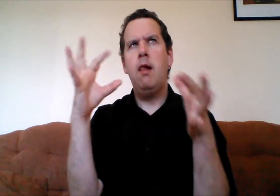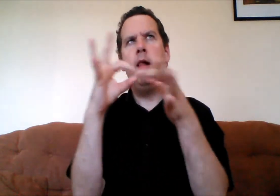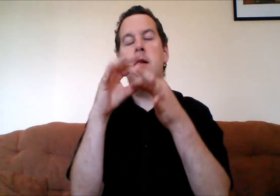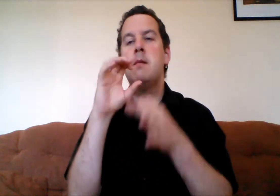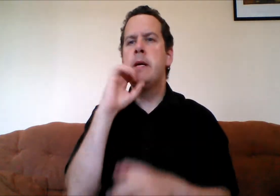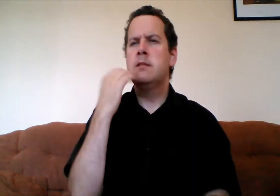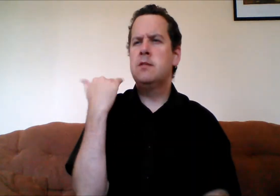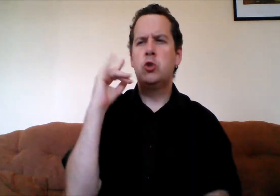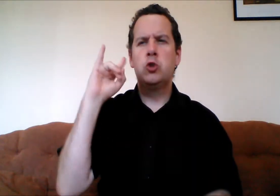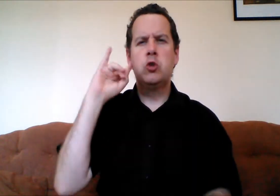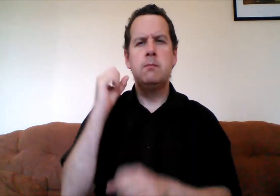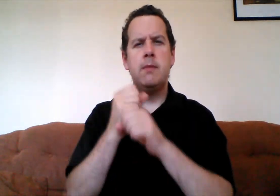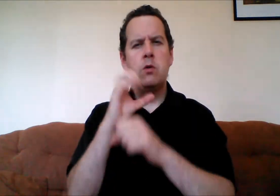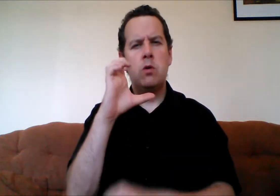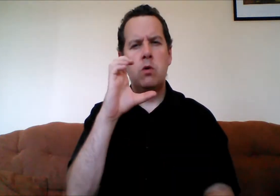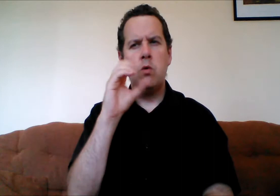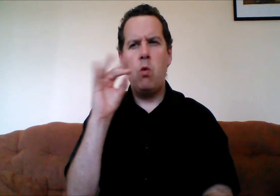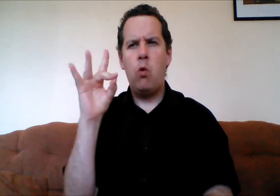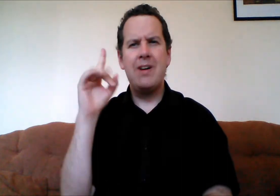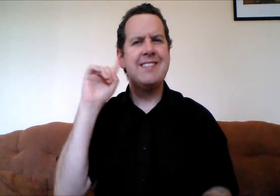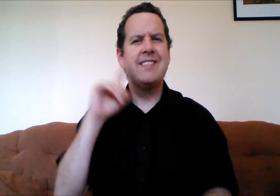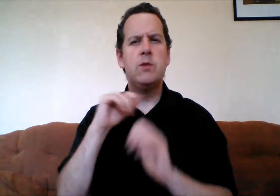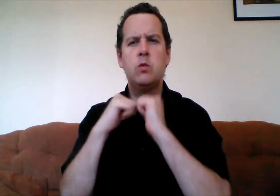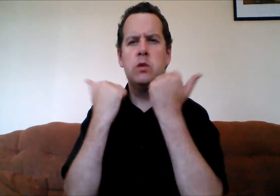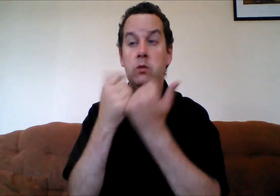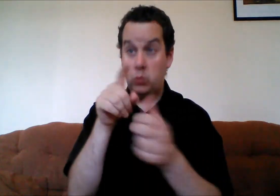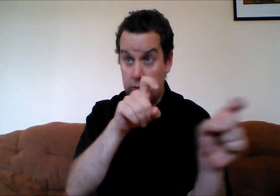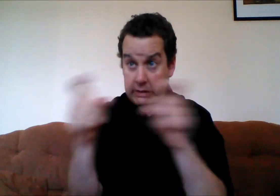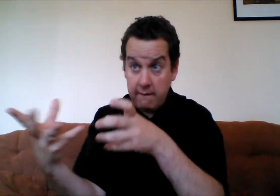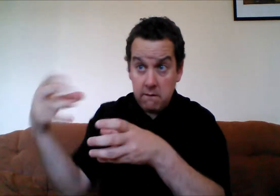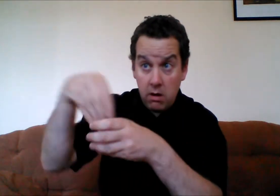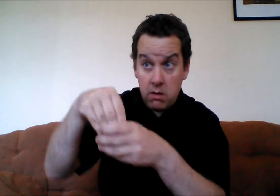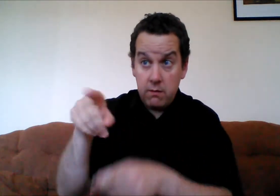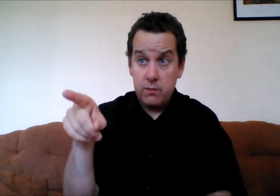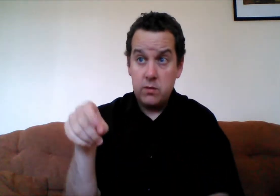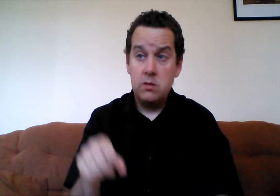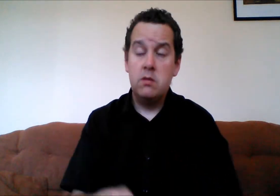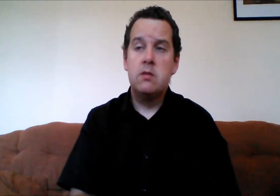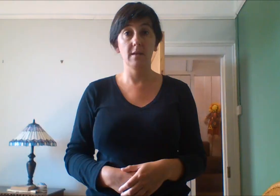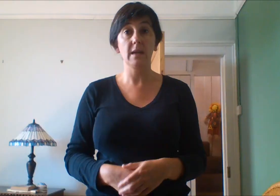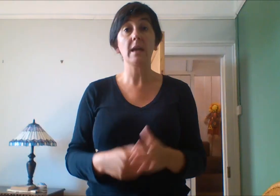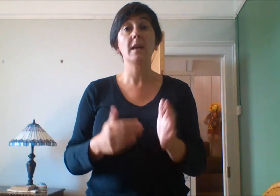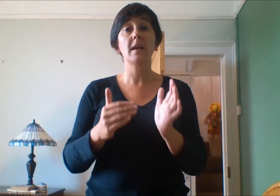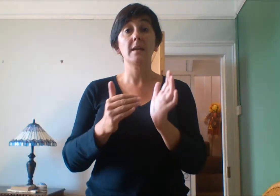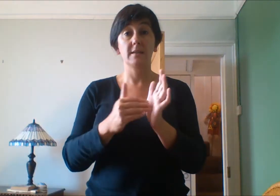Deaf Association. Are you still involved with them? Yes, I manage the Cork Deaf Association.